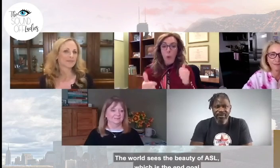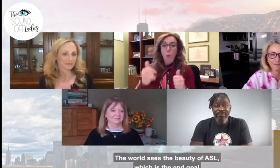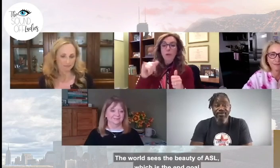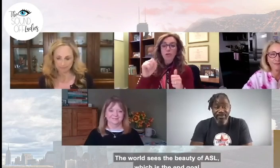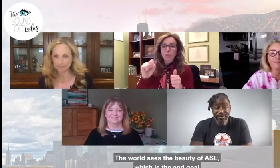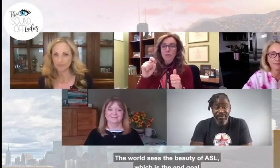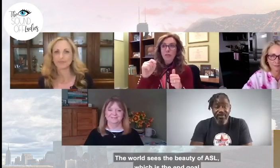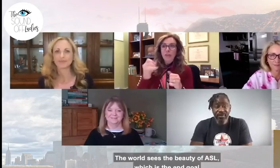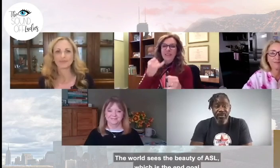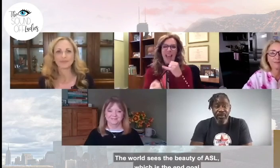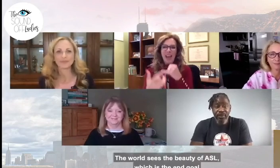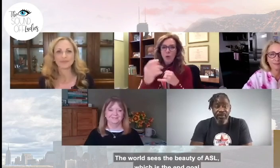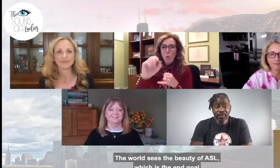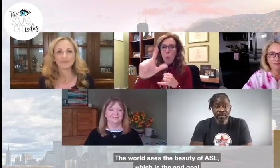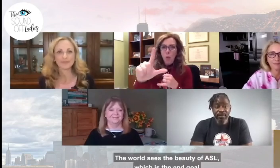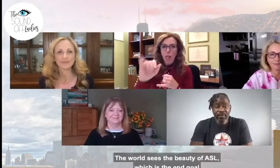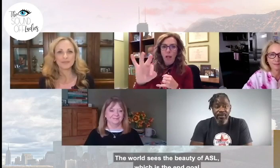And the world saw beautiful ASL.